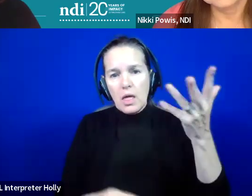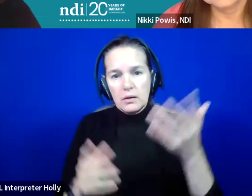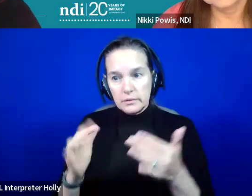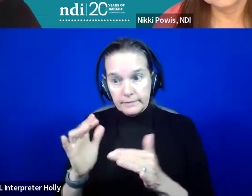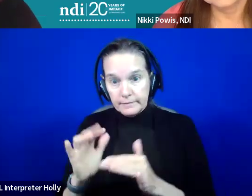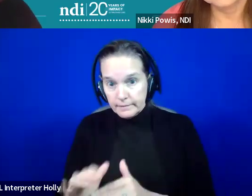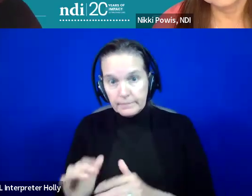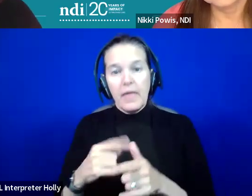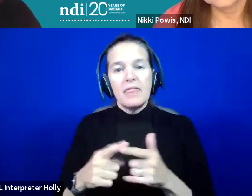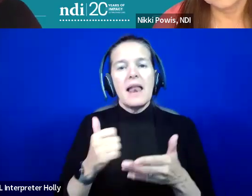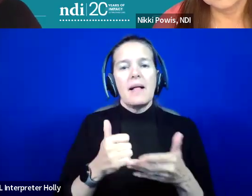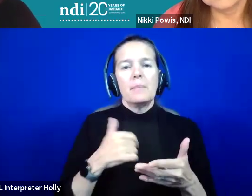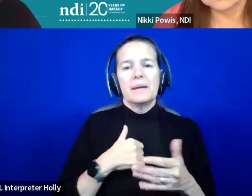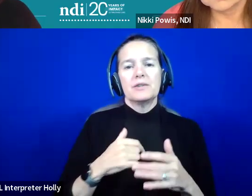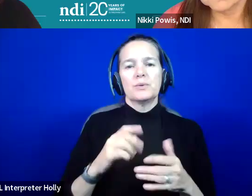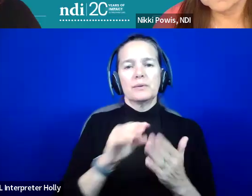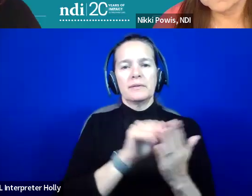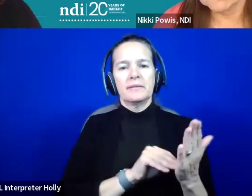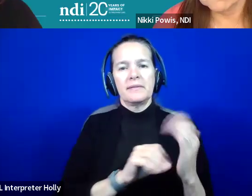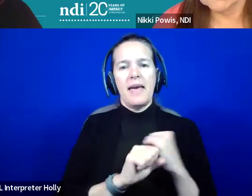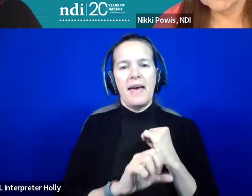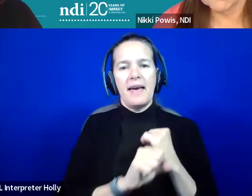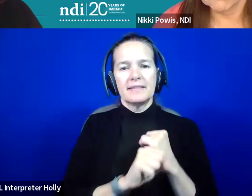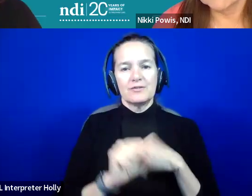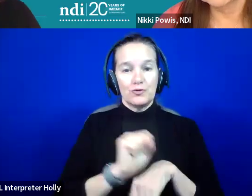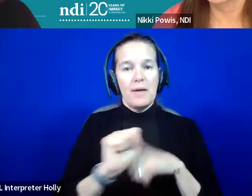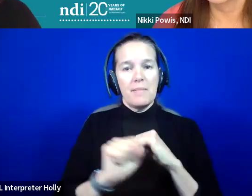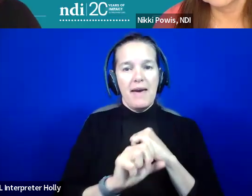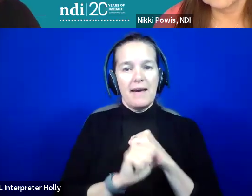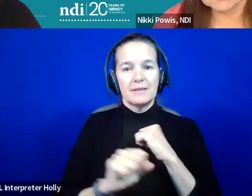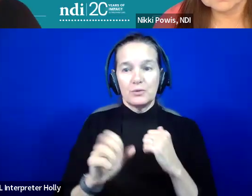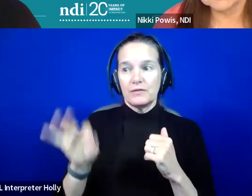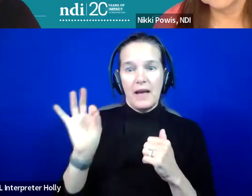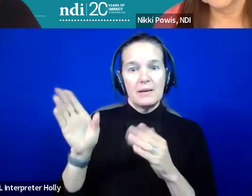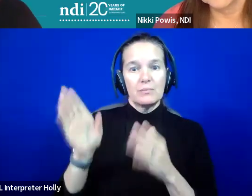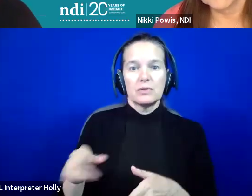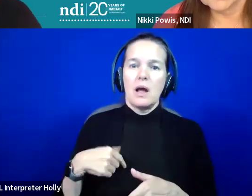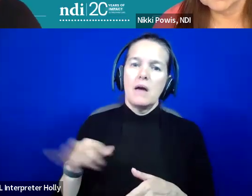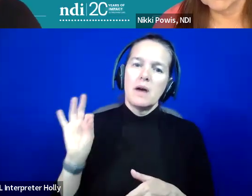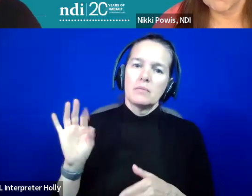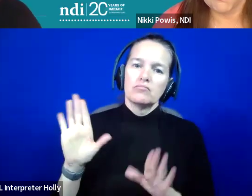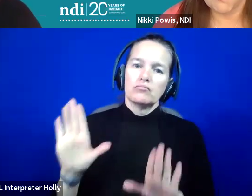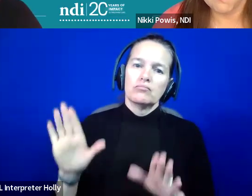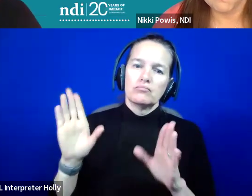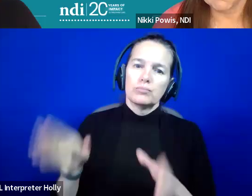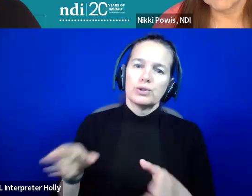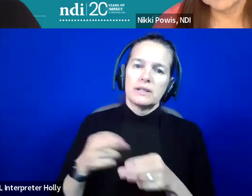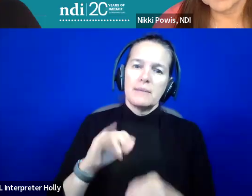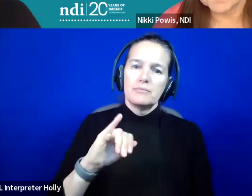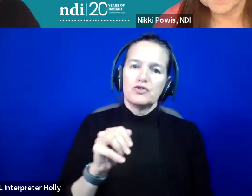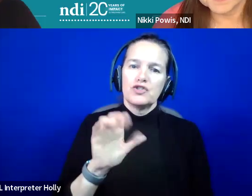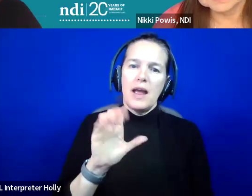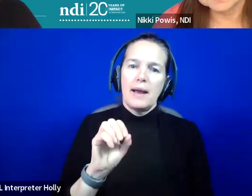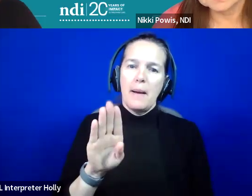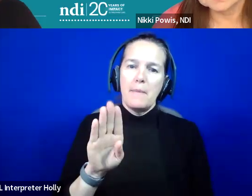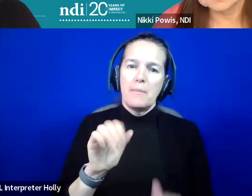actually helped me develop a job ad so that I could go out there and find a person. And I ended up finding a fantastic person. His name was Jacob. He was with